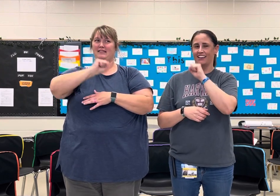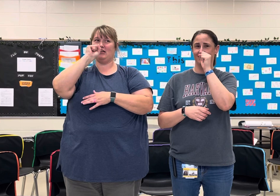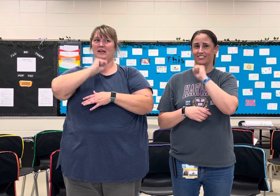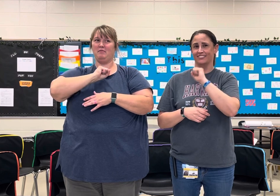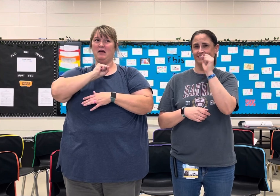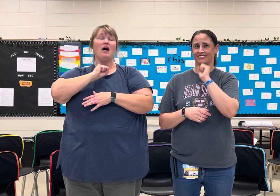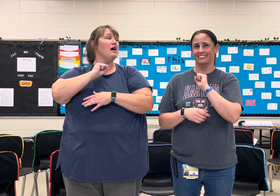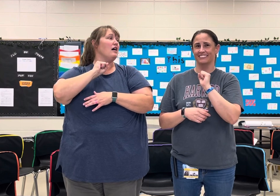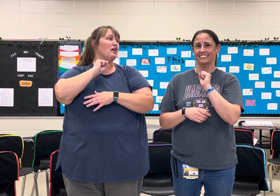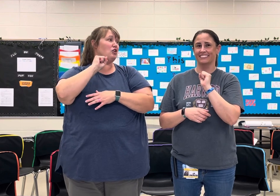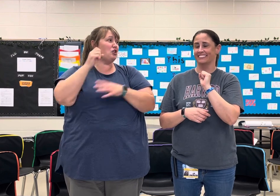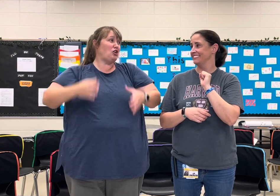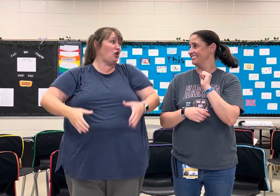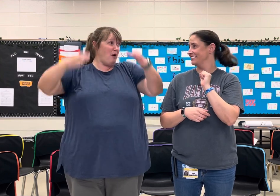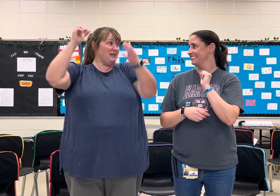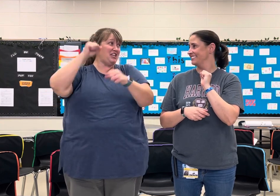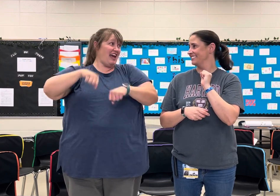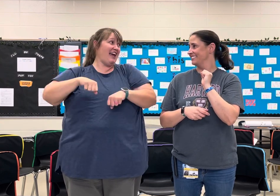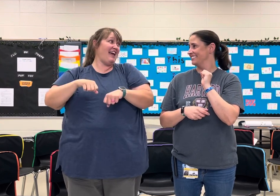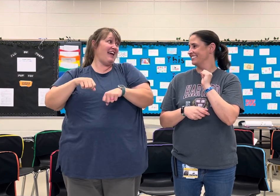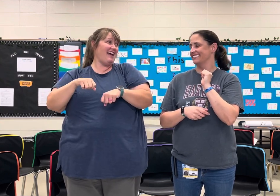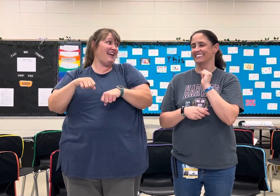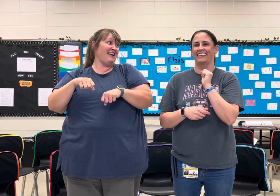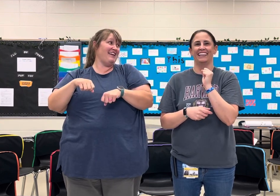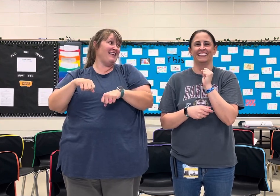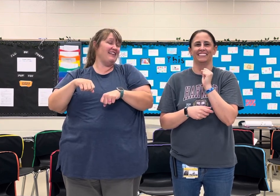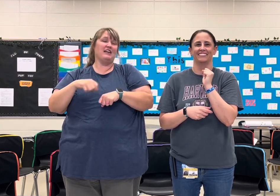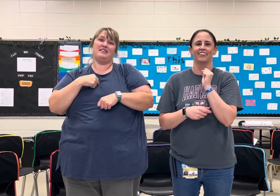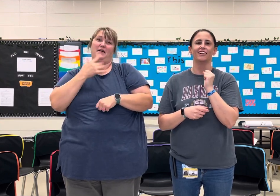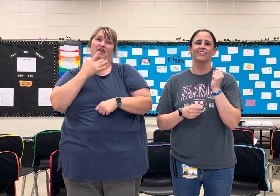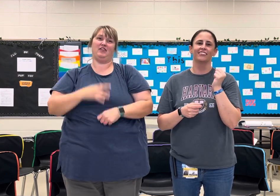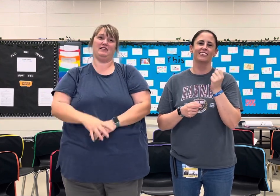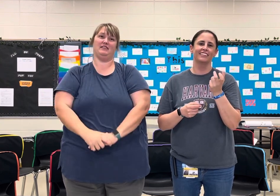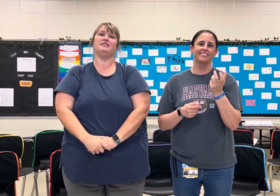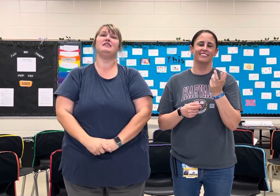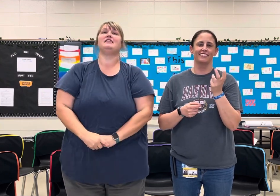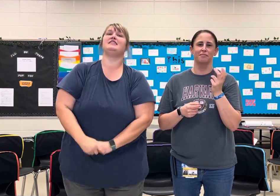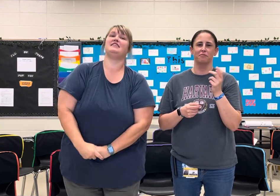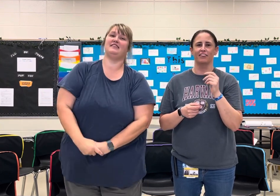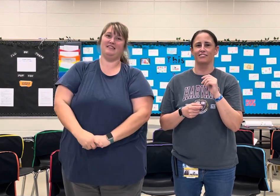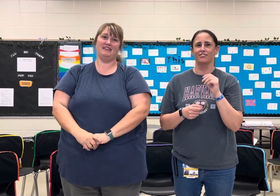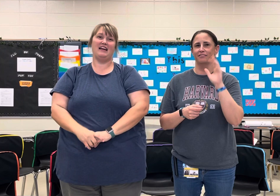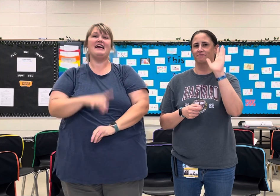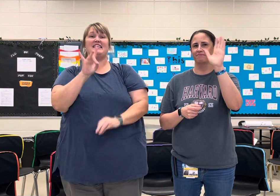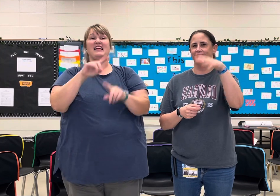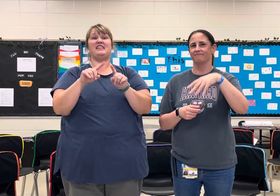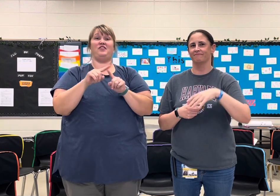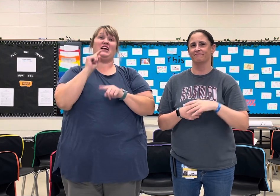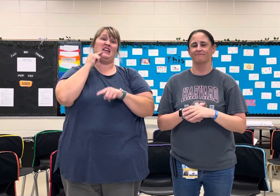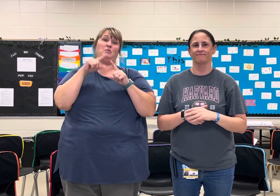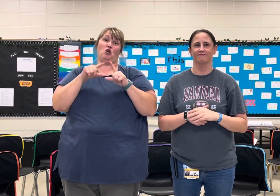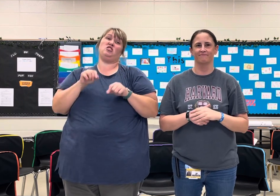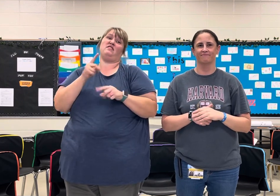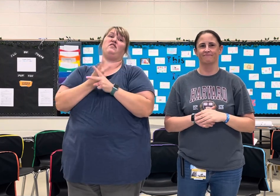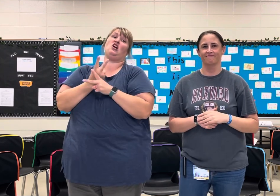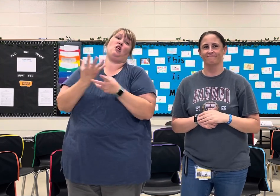cream. Garbage can. It's my favorite. It's a type of ice It cream. has 8 different candy bars. You have to figure out what's